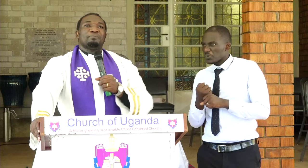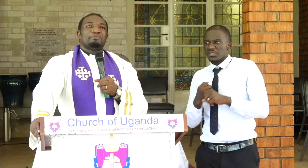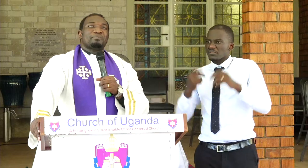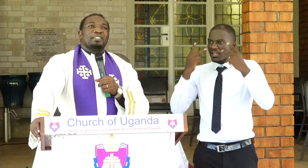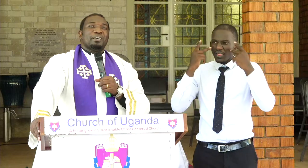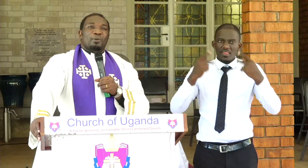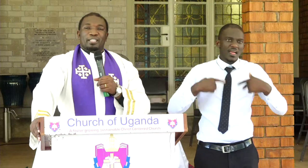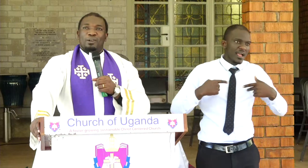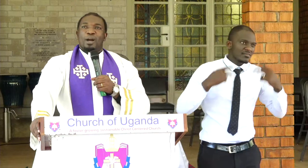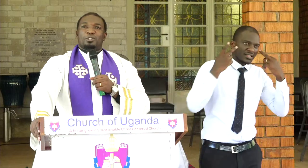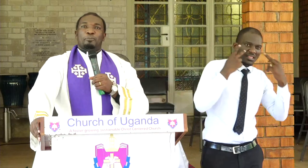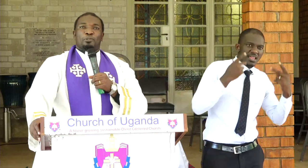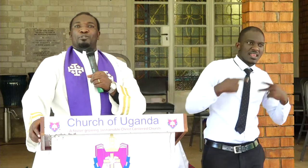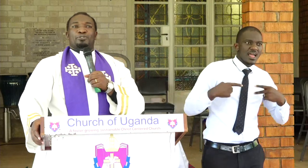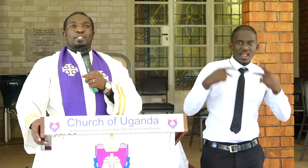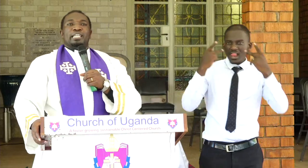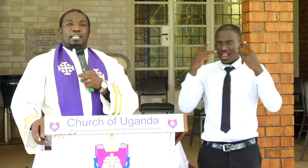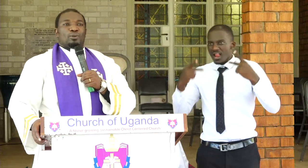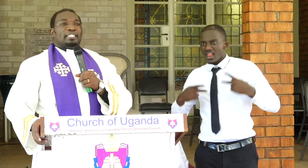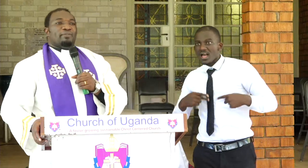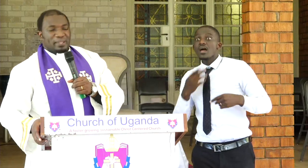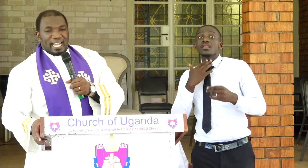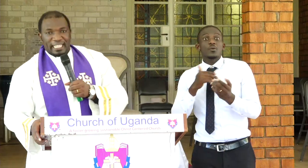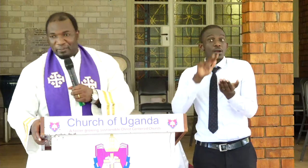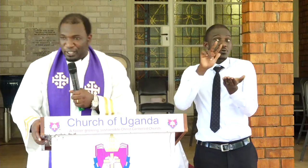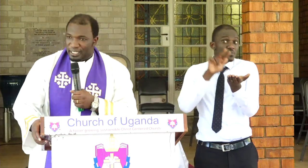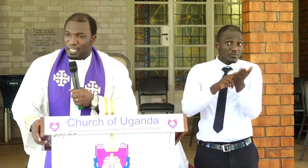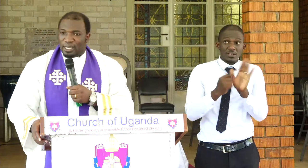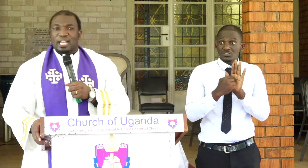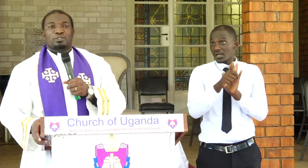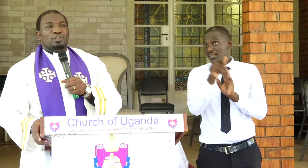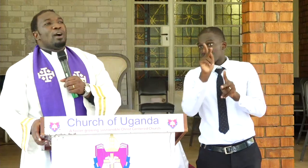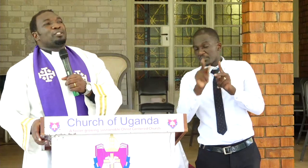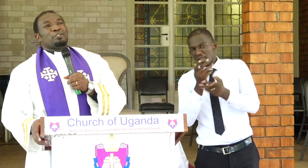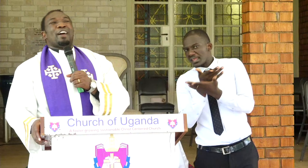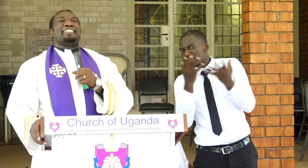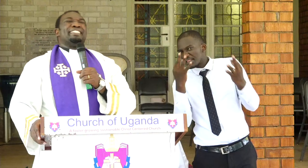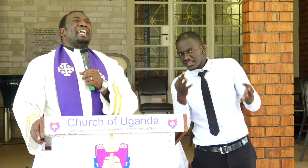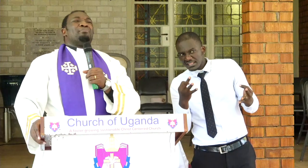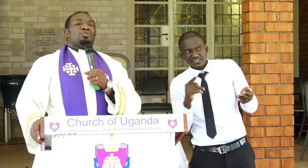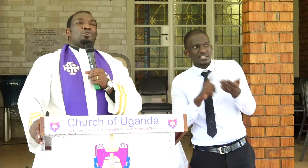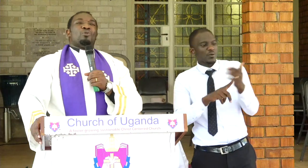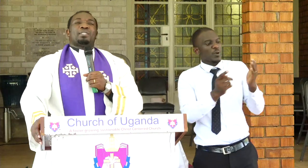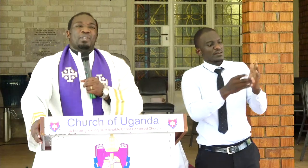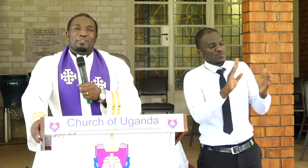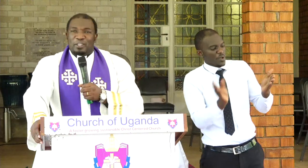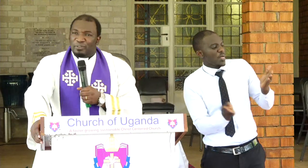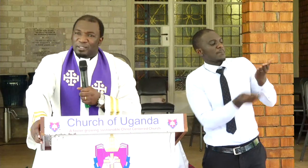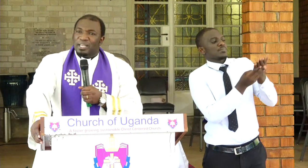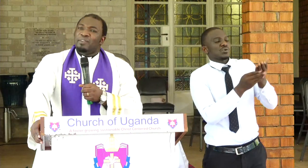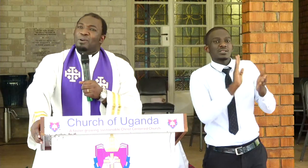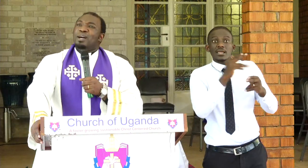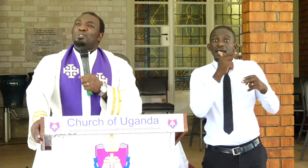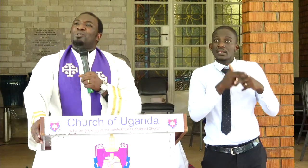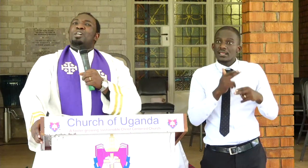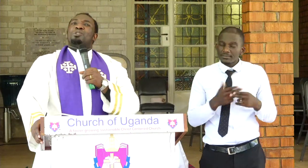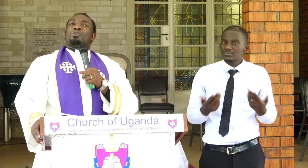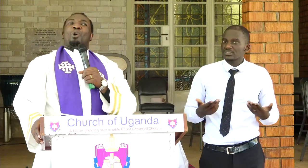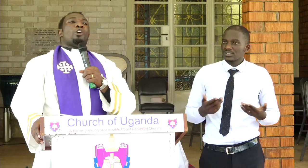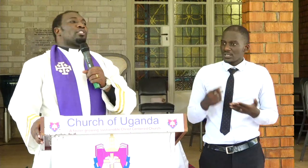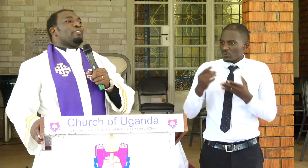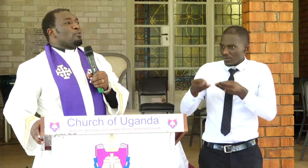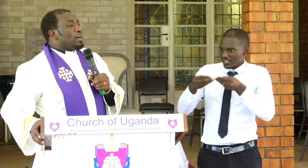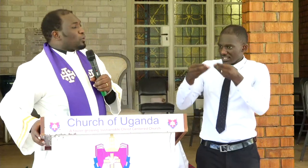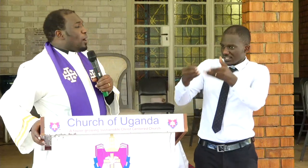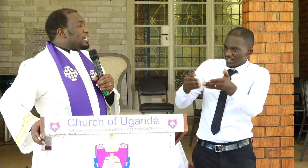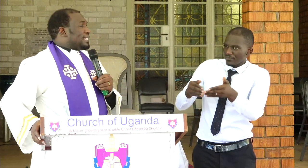God. When they want to prove that whatever they are giving, they want to write names on what they have given. They want to